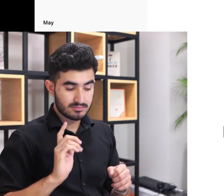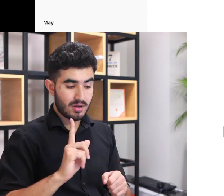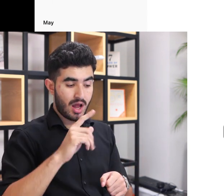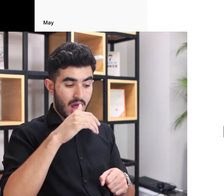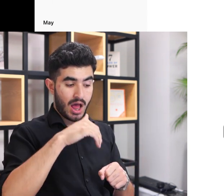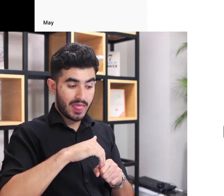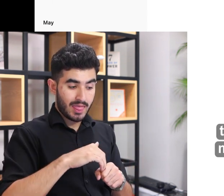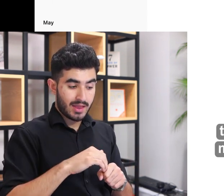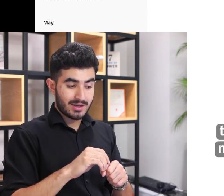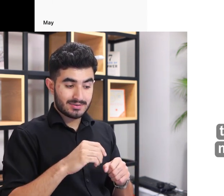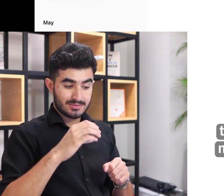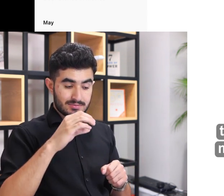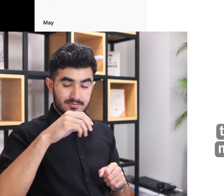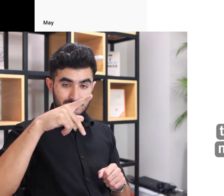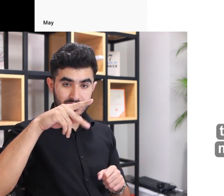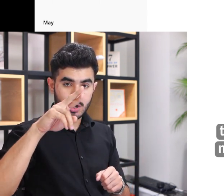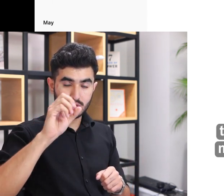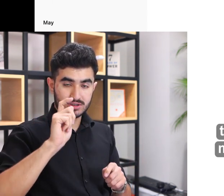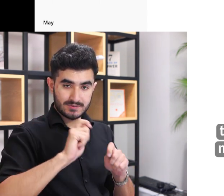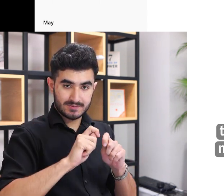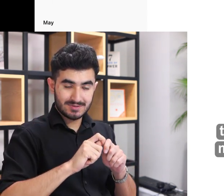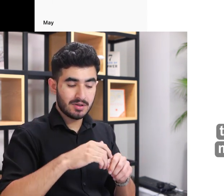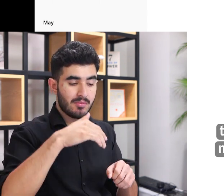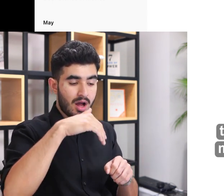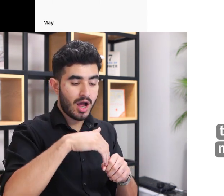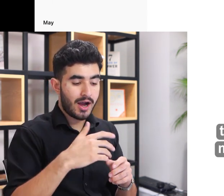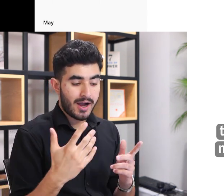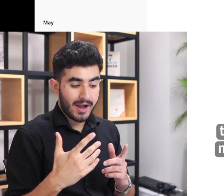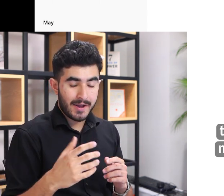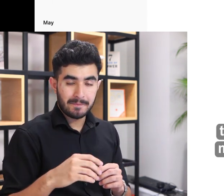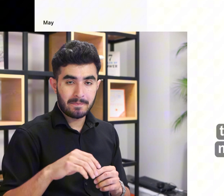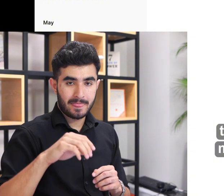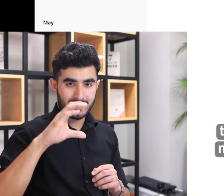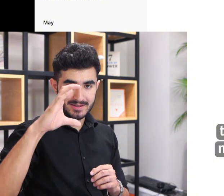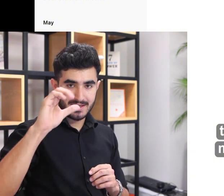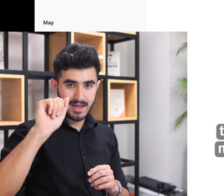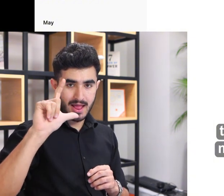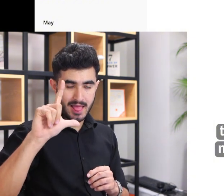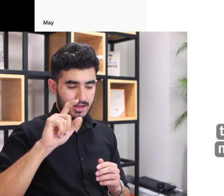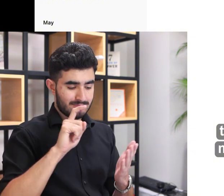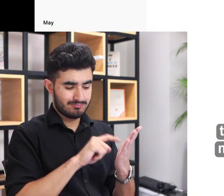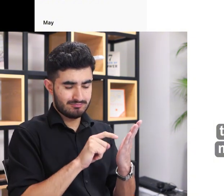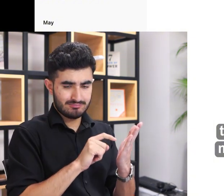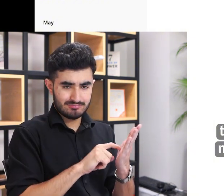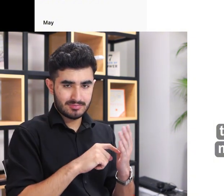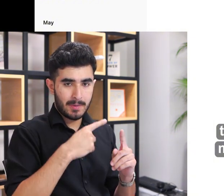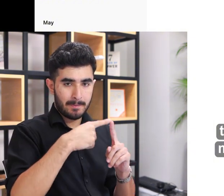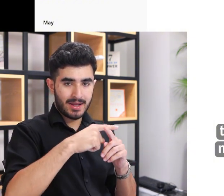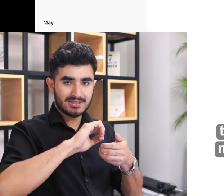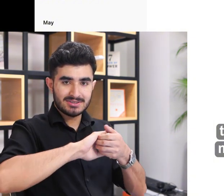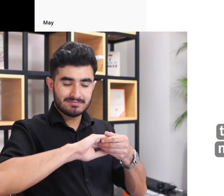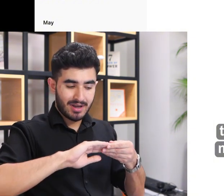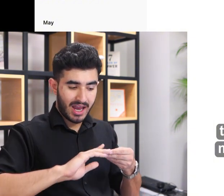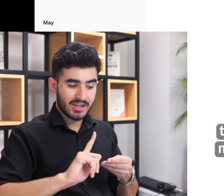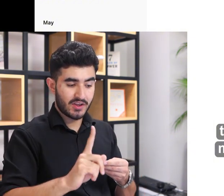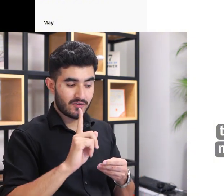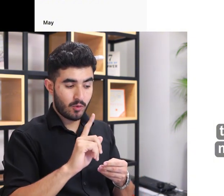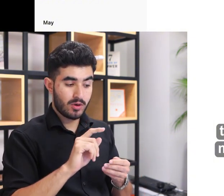program for a basic calculator that can perform addition, subtraction, multiplication, and division